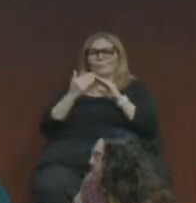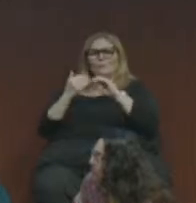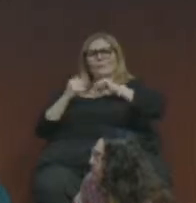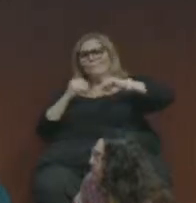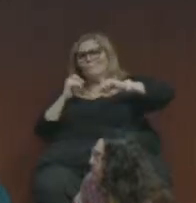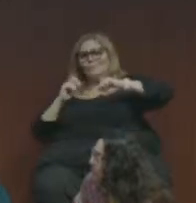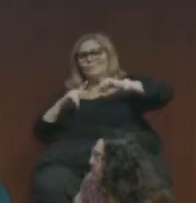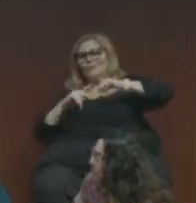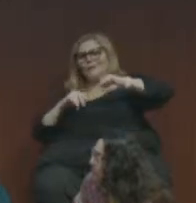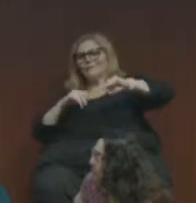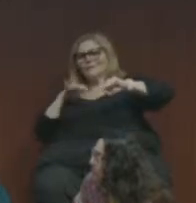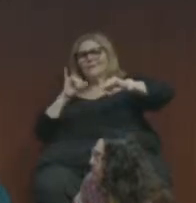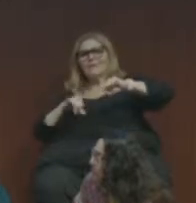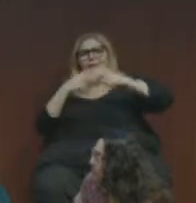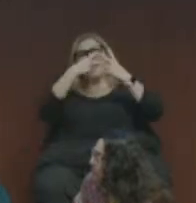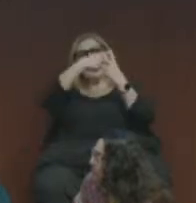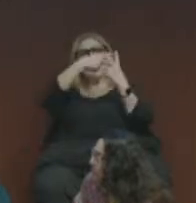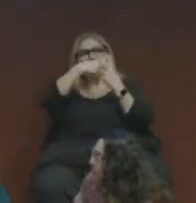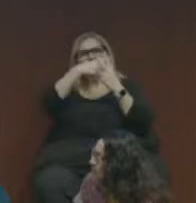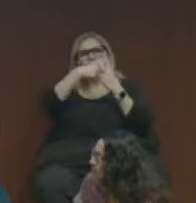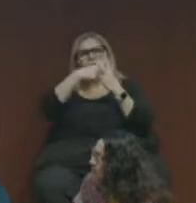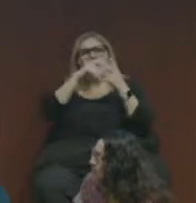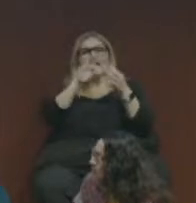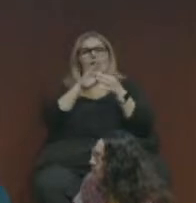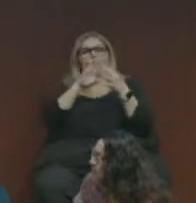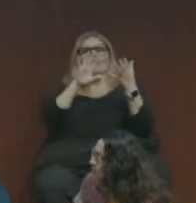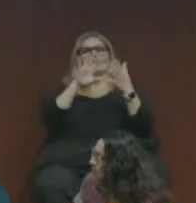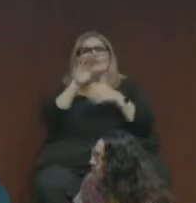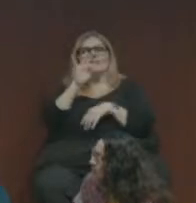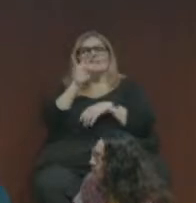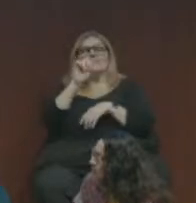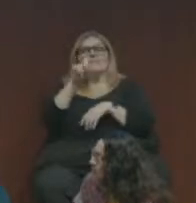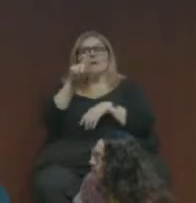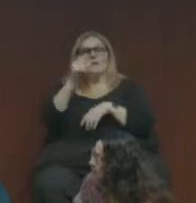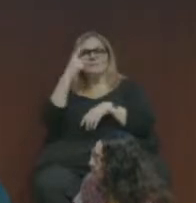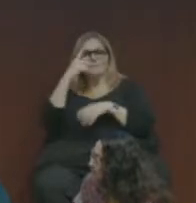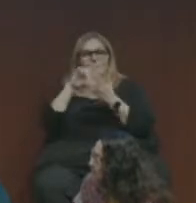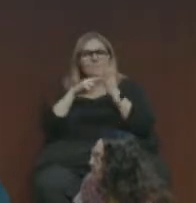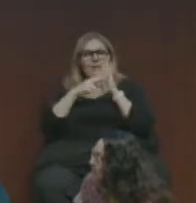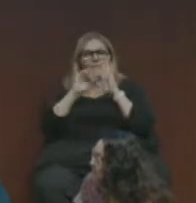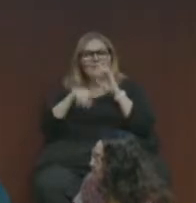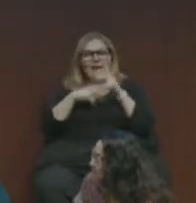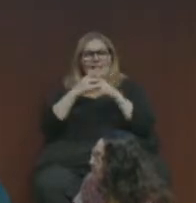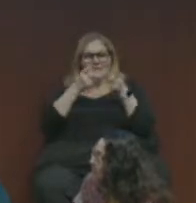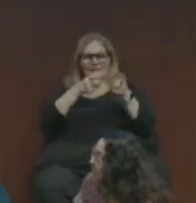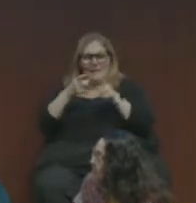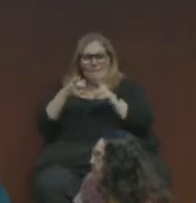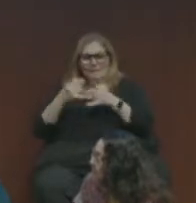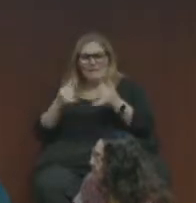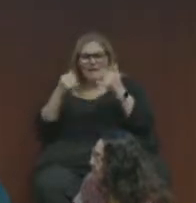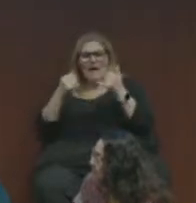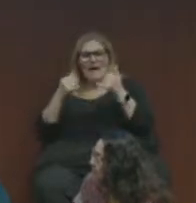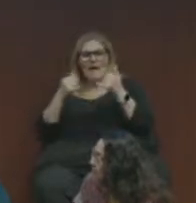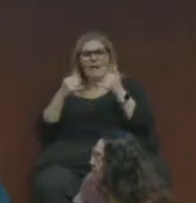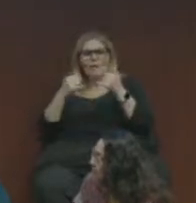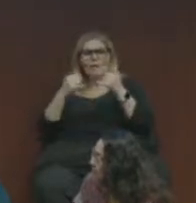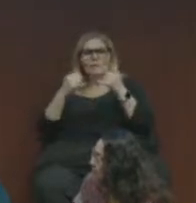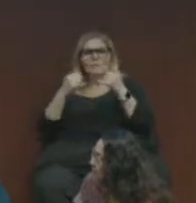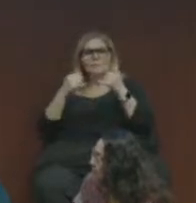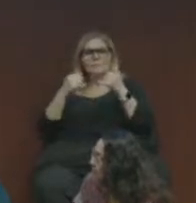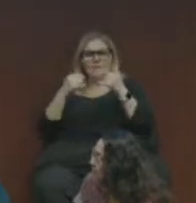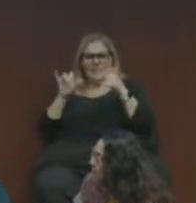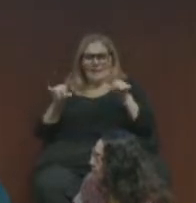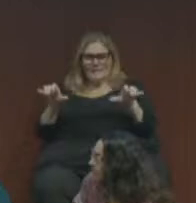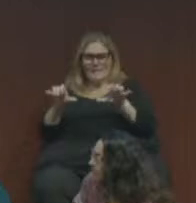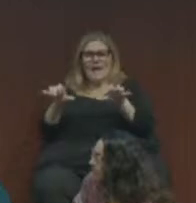through hashtags like release the funds. So like this kind of like tension that is happening is an